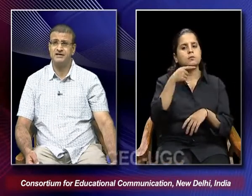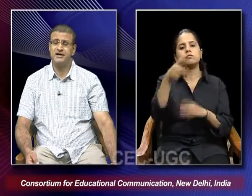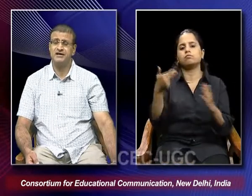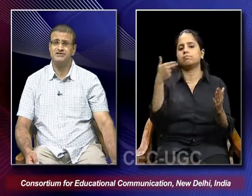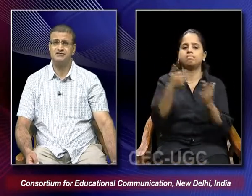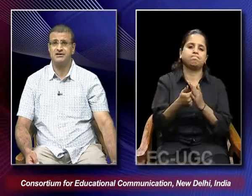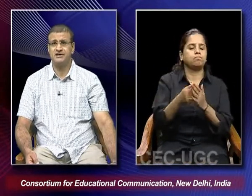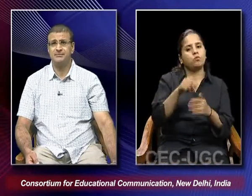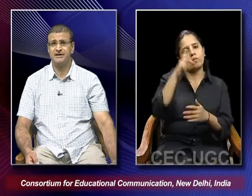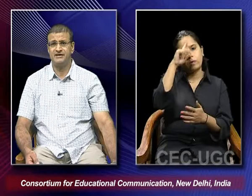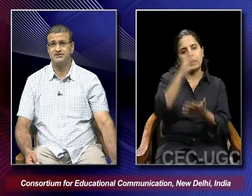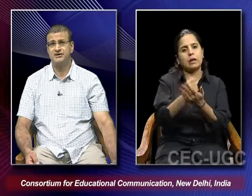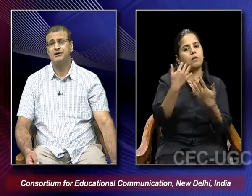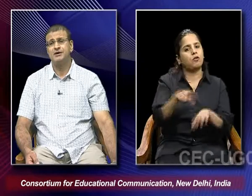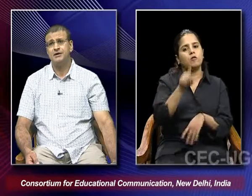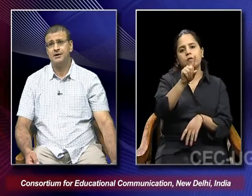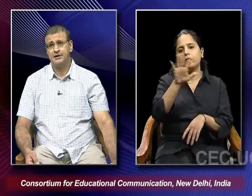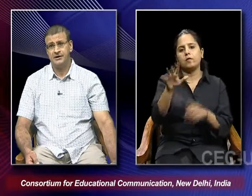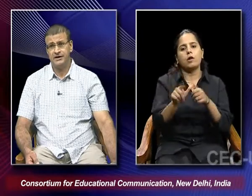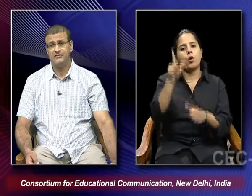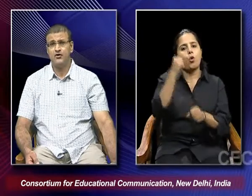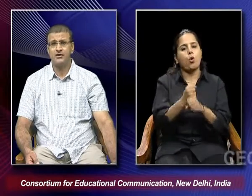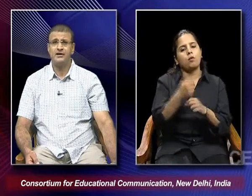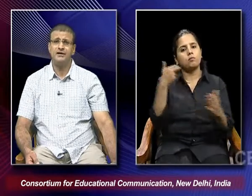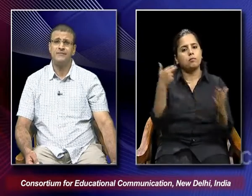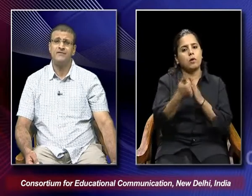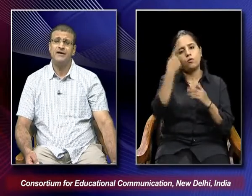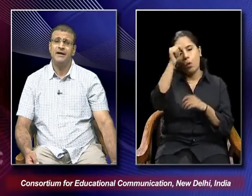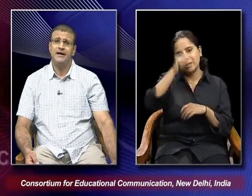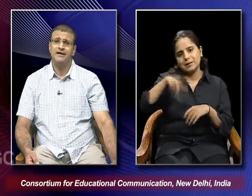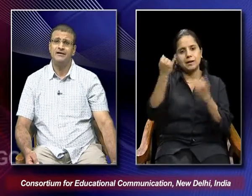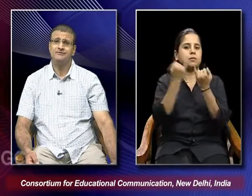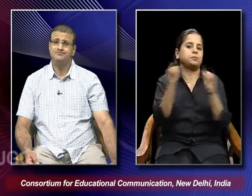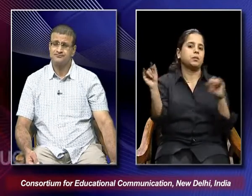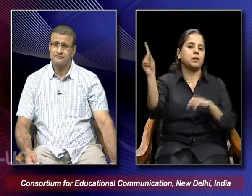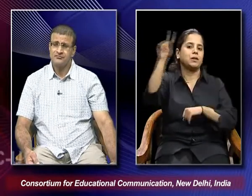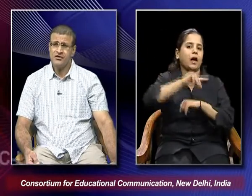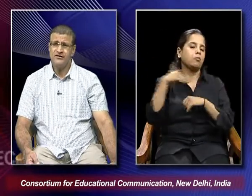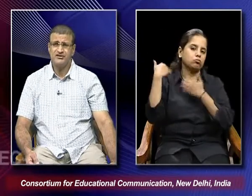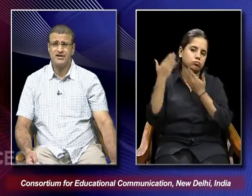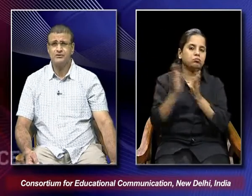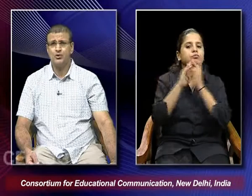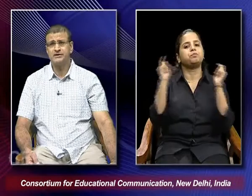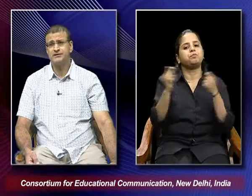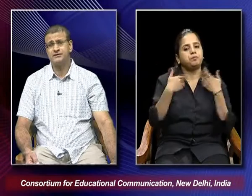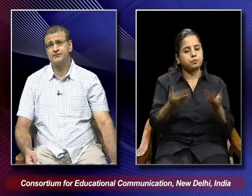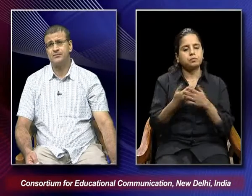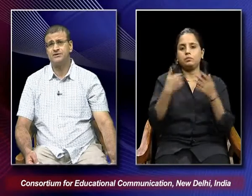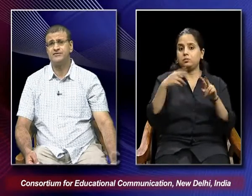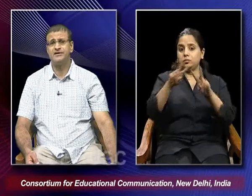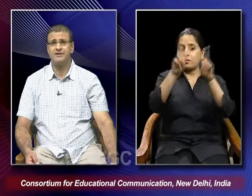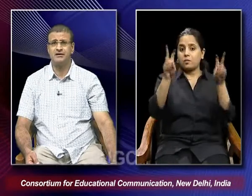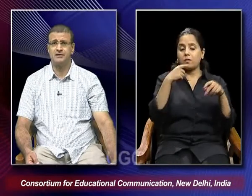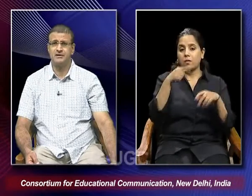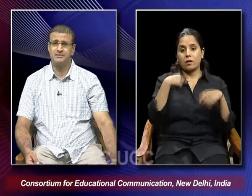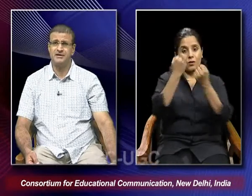date as the Independence Day for India. And when we try to quote it from the